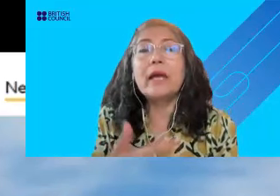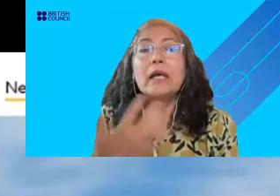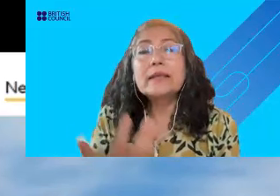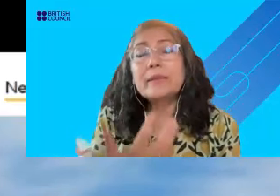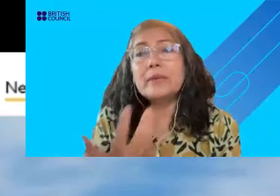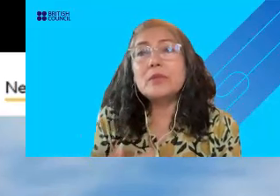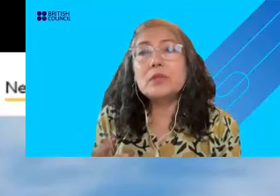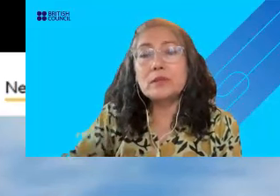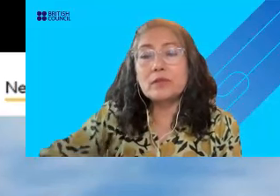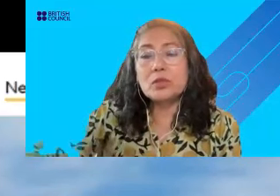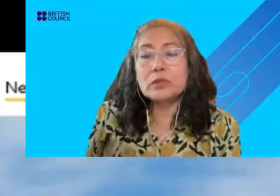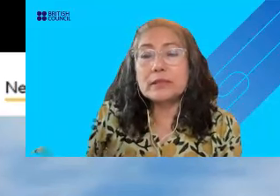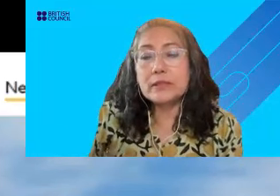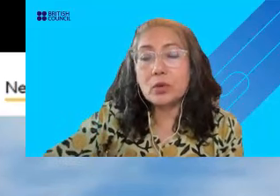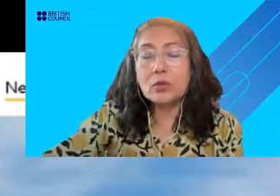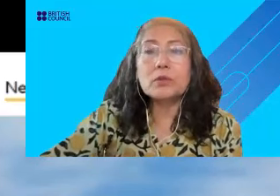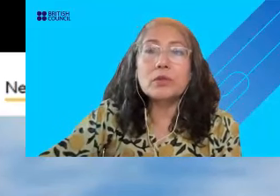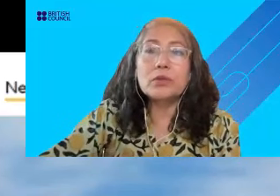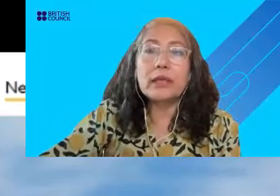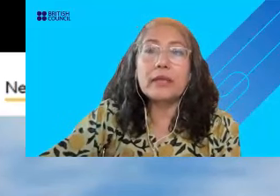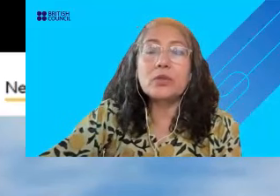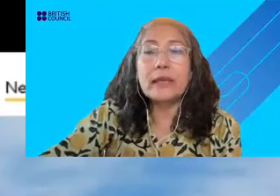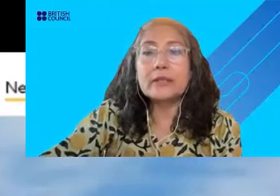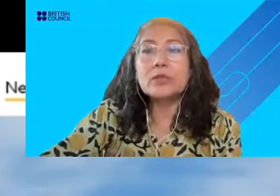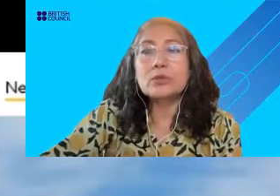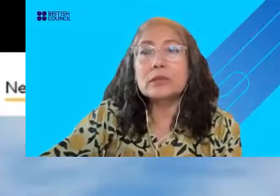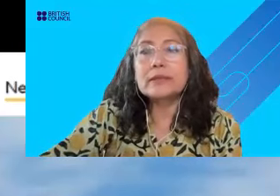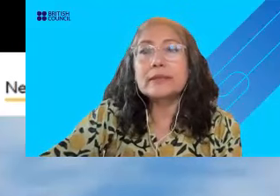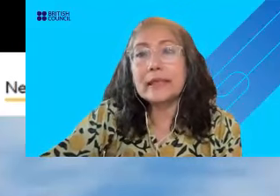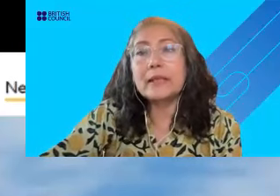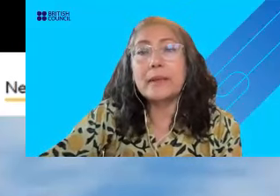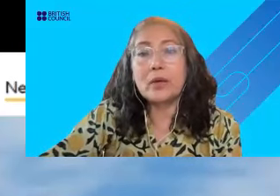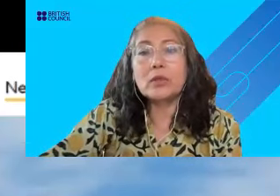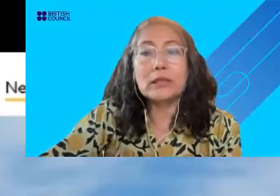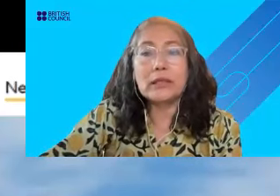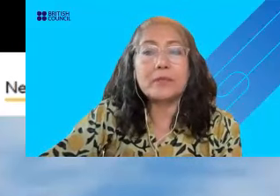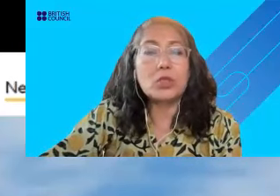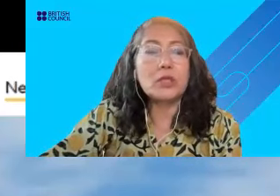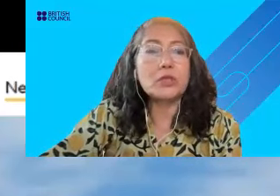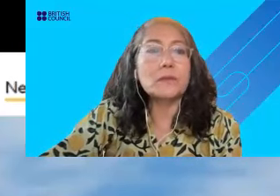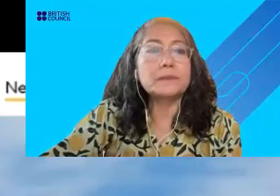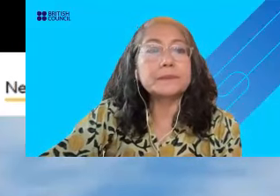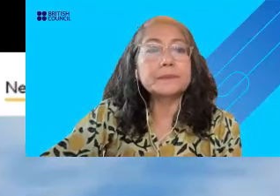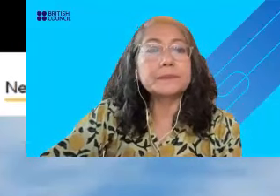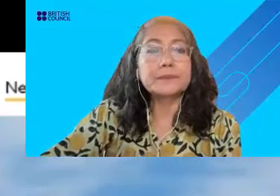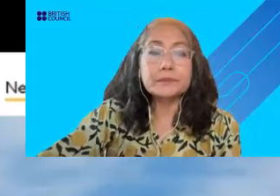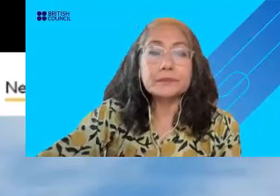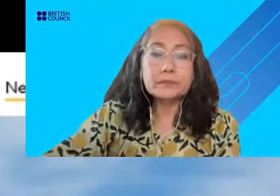survive. Sometimes using visuals is also a good aid to get students thinking about climate change.